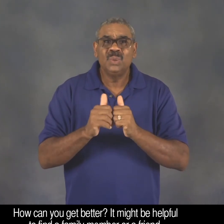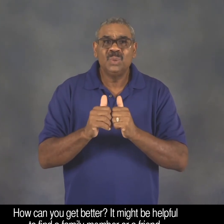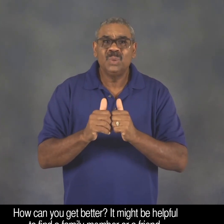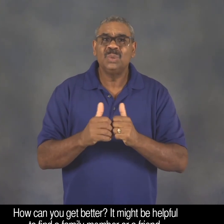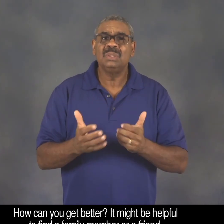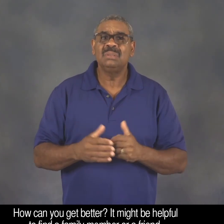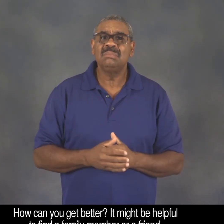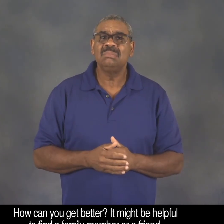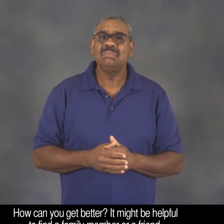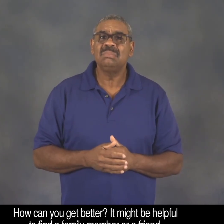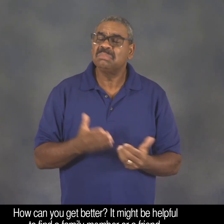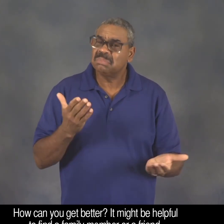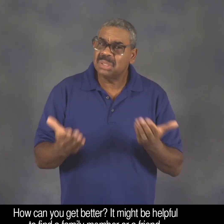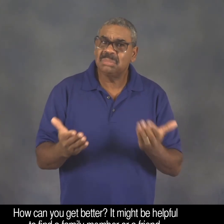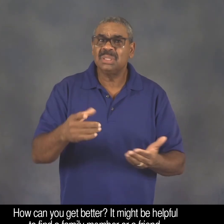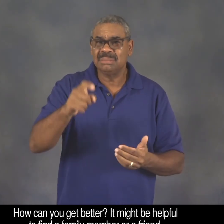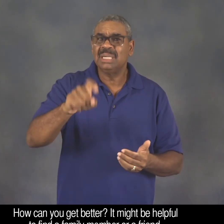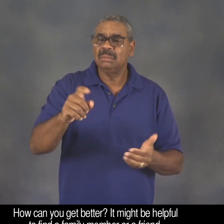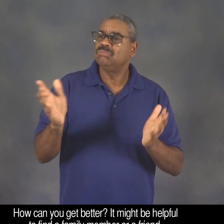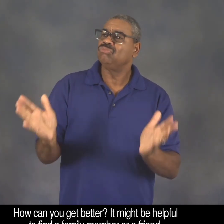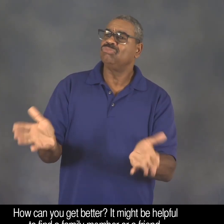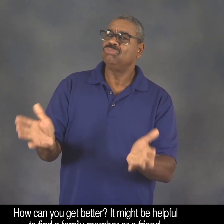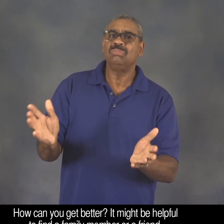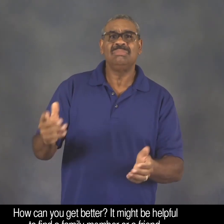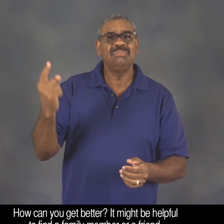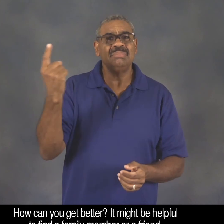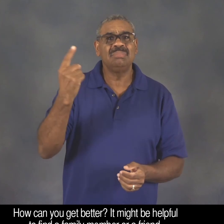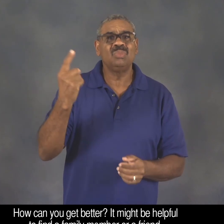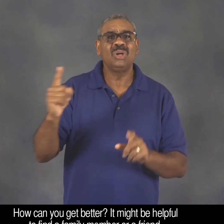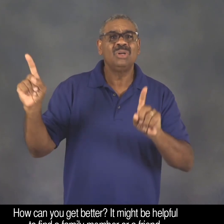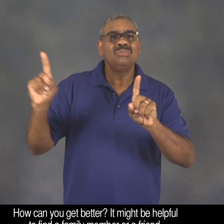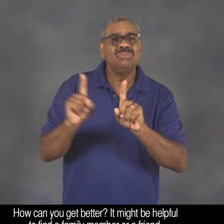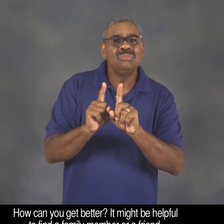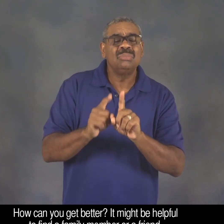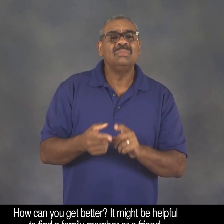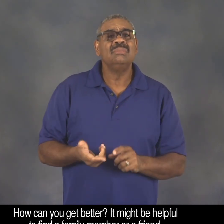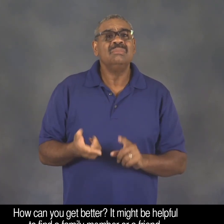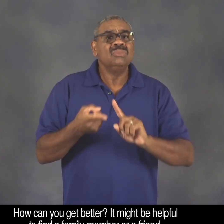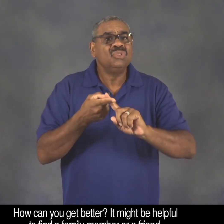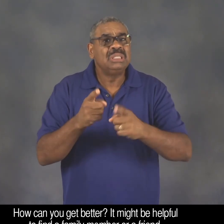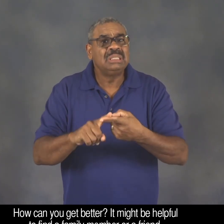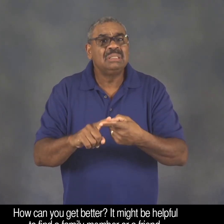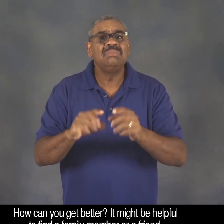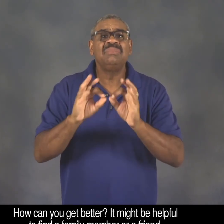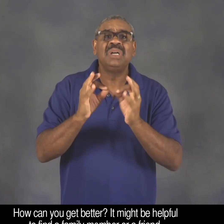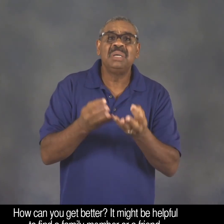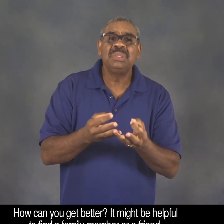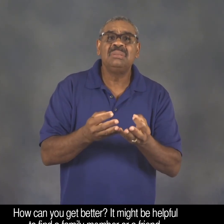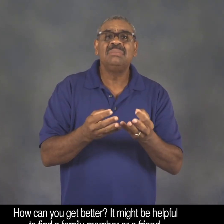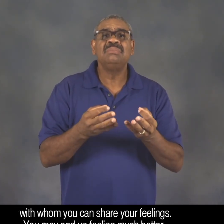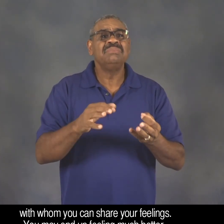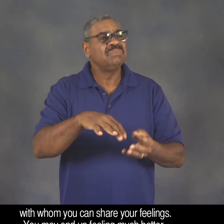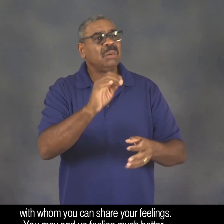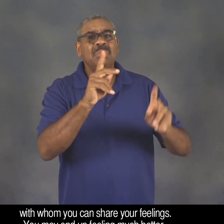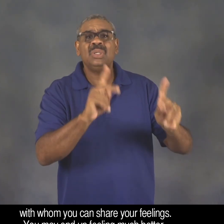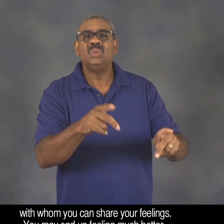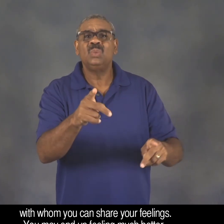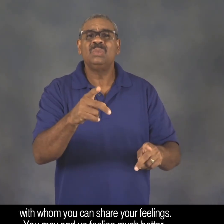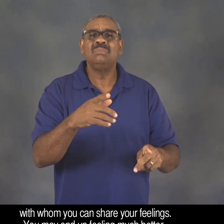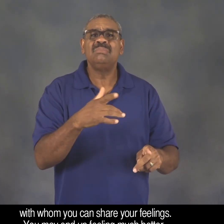How can you get better? It might be helpful to find a family member or a friend with whom you can share